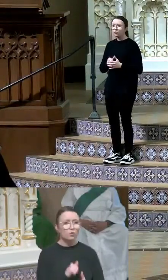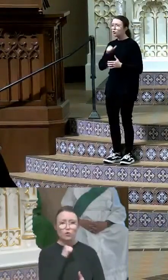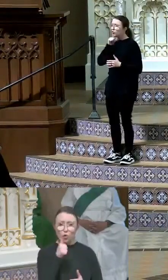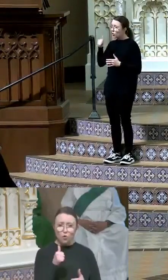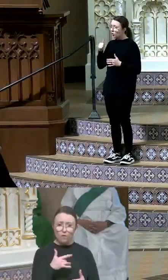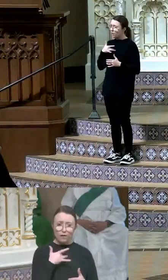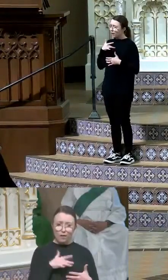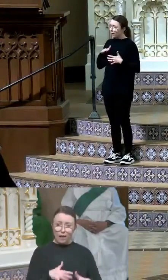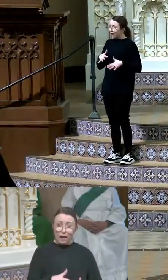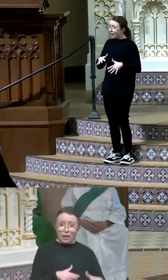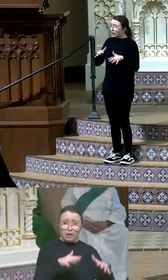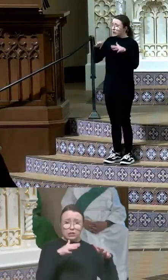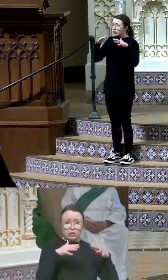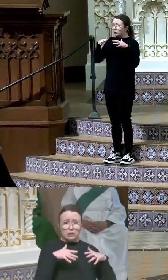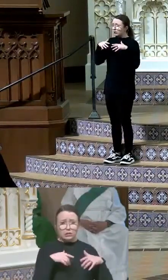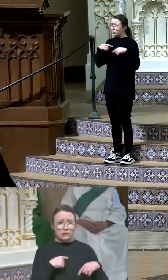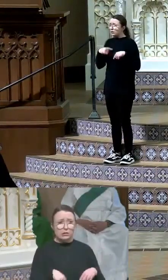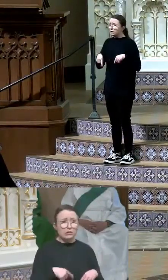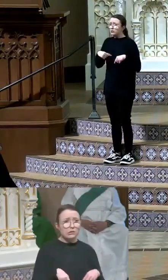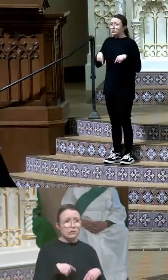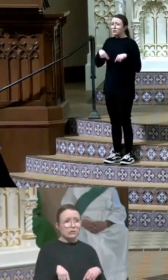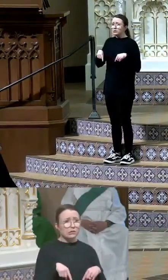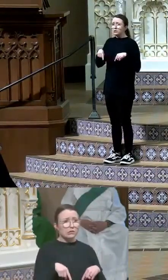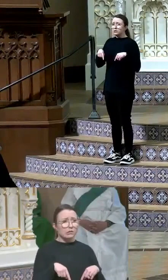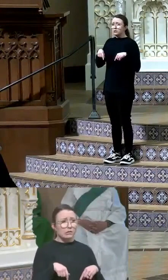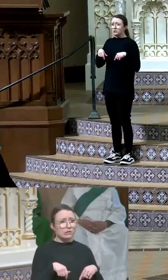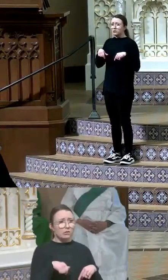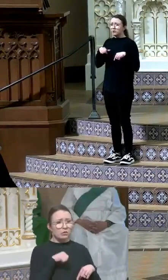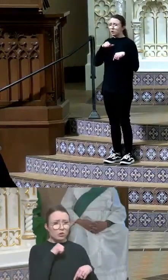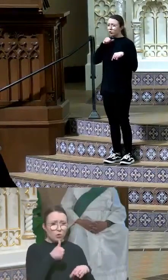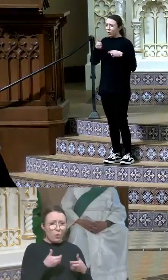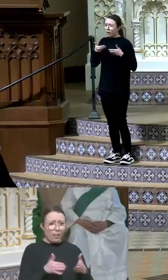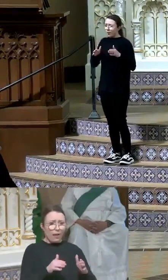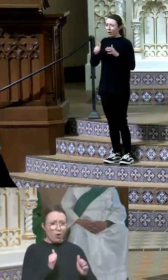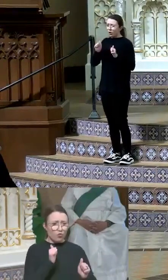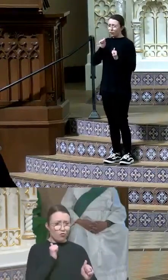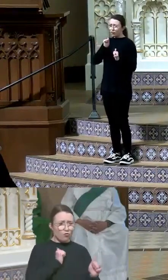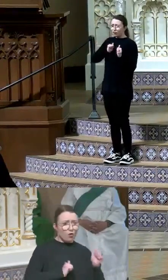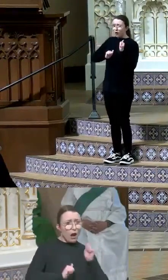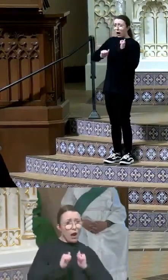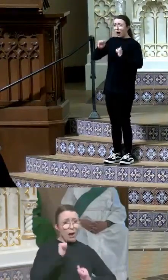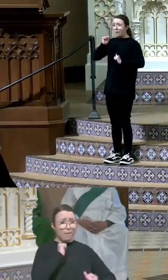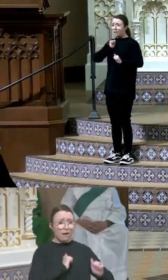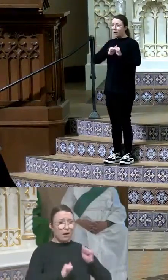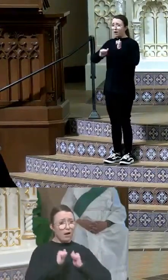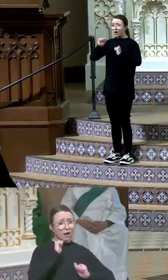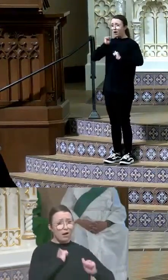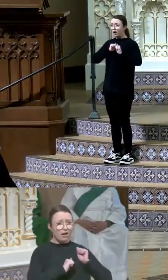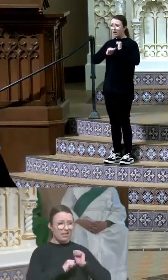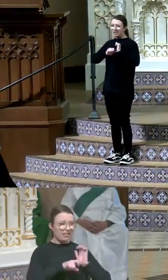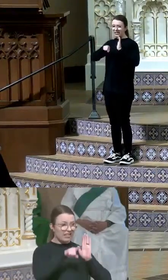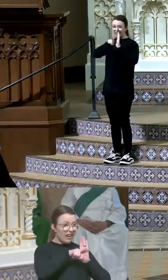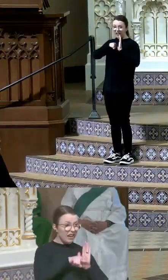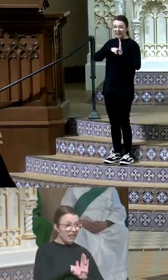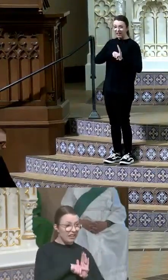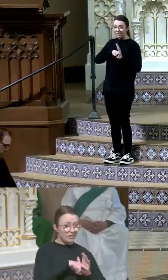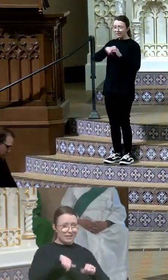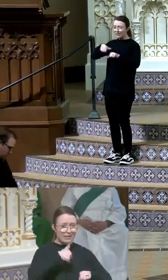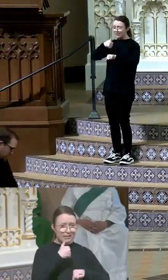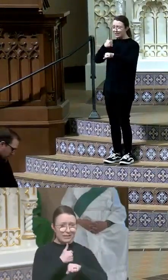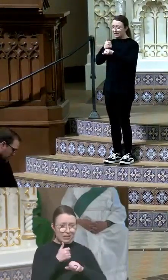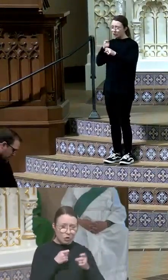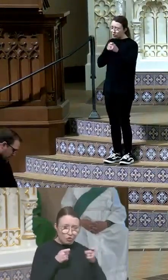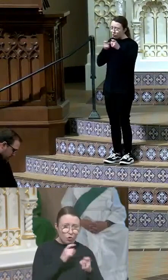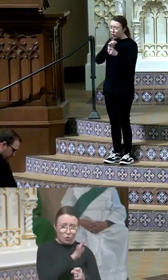anxious. Do not allow the vibrations of the drama to set the rules for you. Amen?